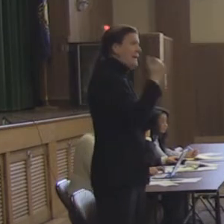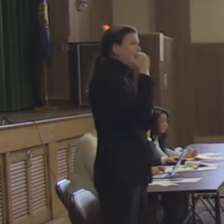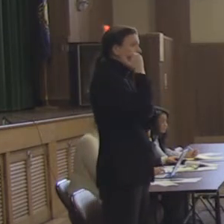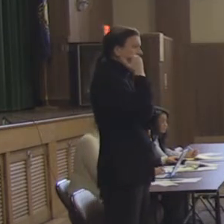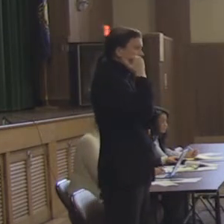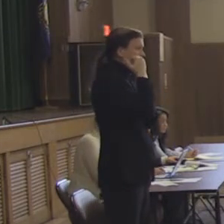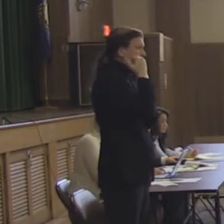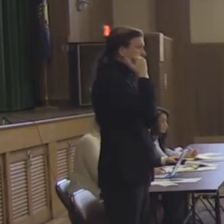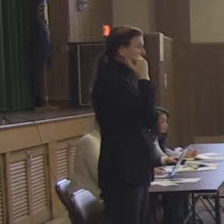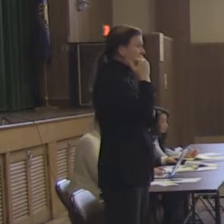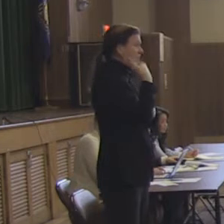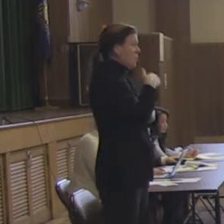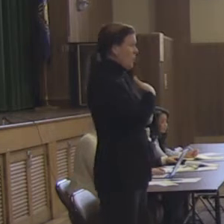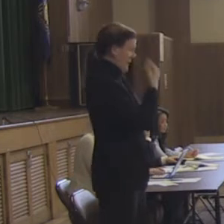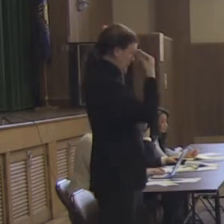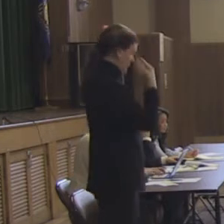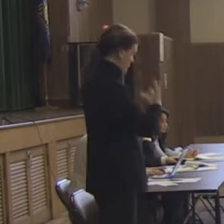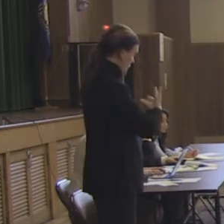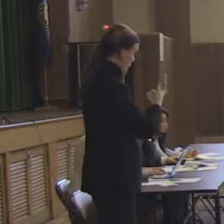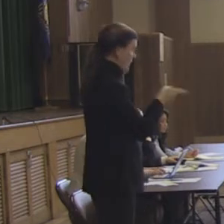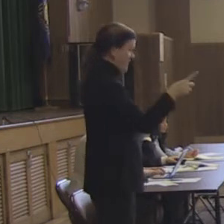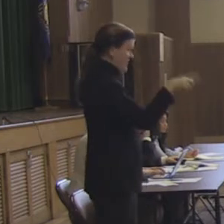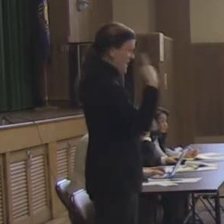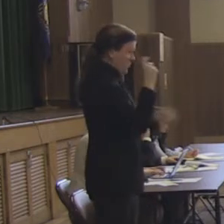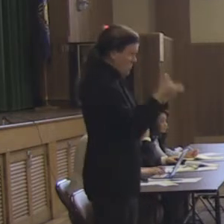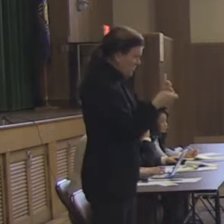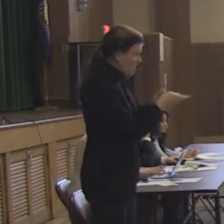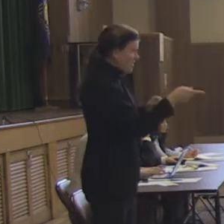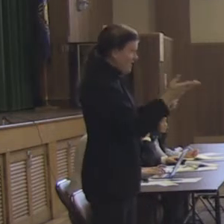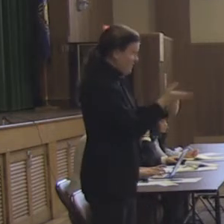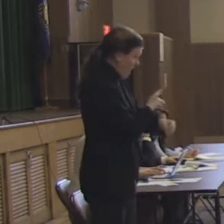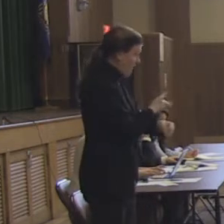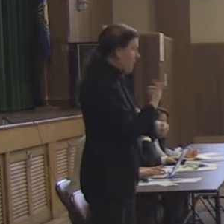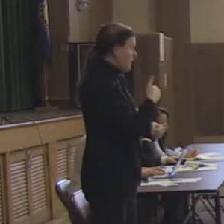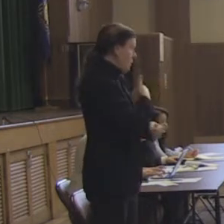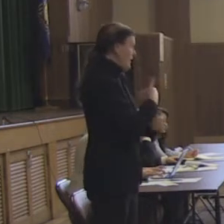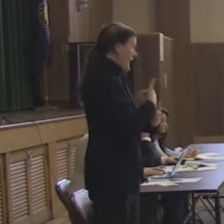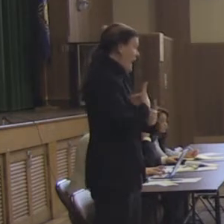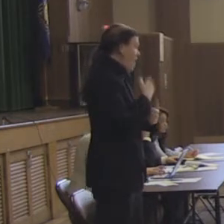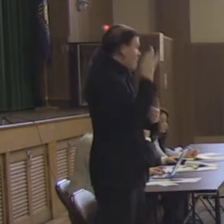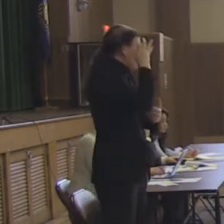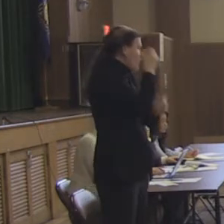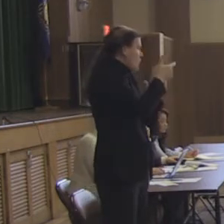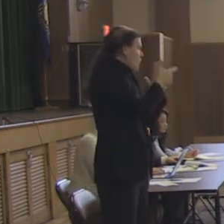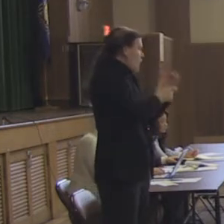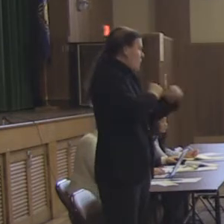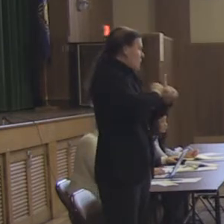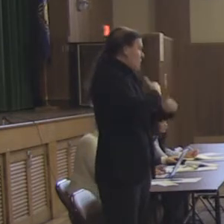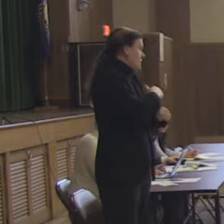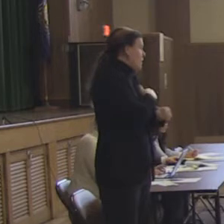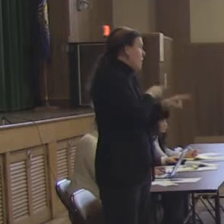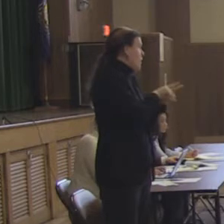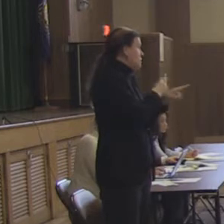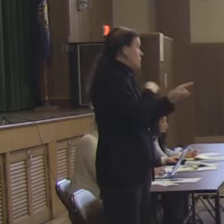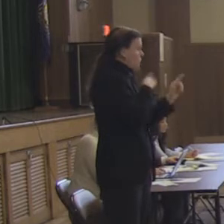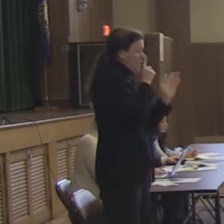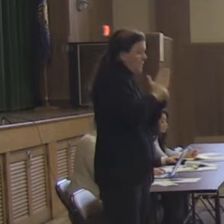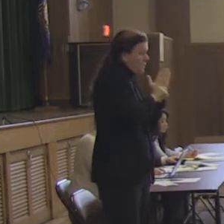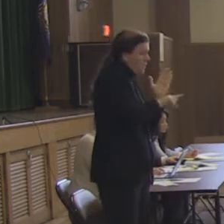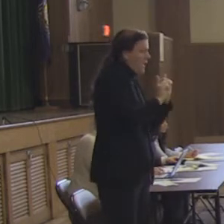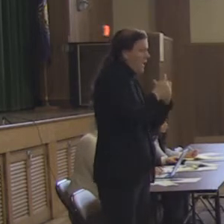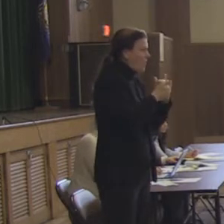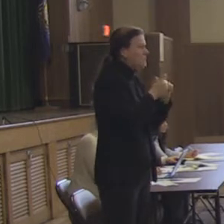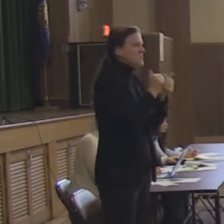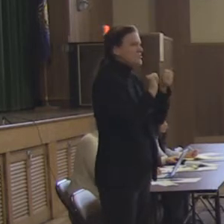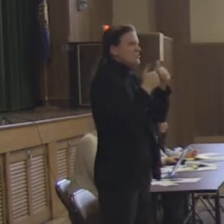we communicate to you that anybody had retaliation, there is another vehicle there, and we're also going to look into any way to